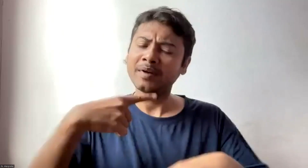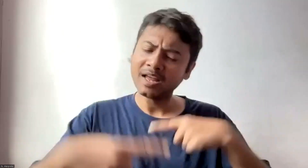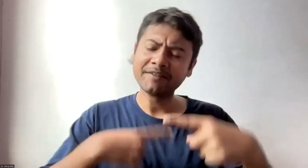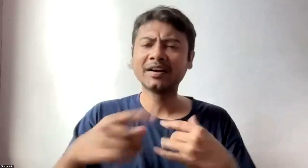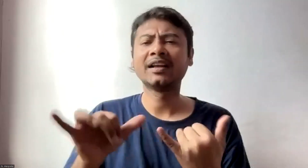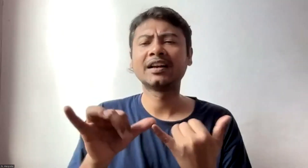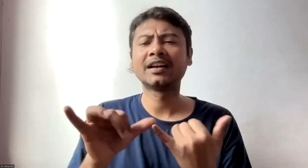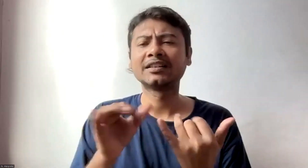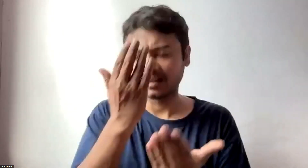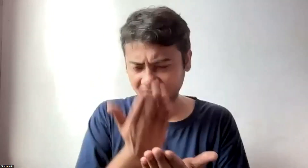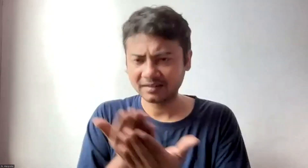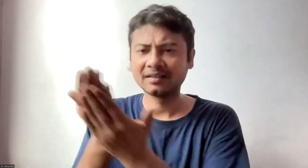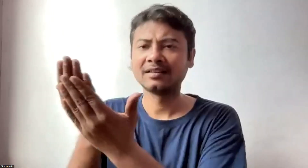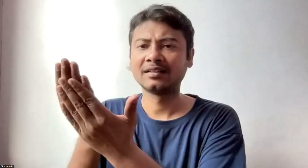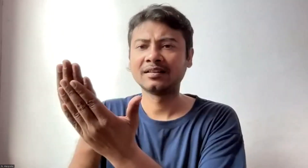Krishna.